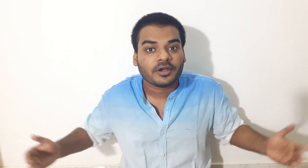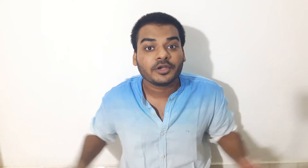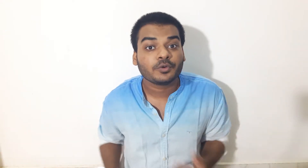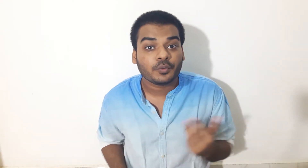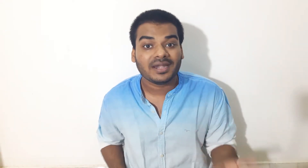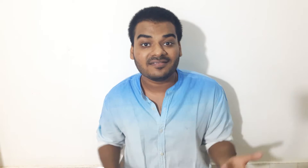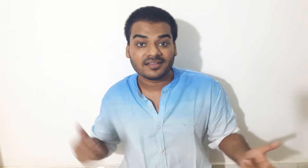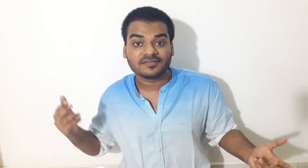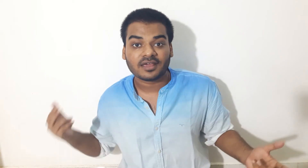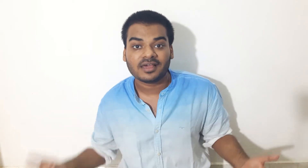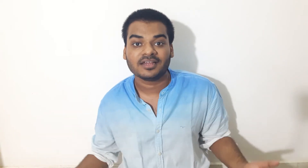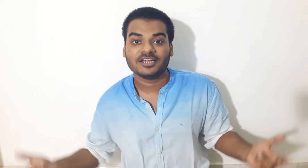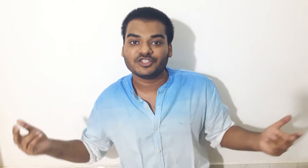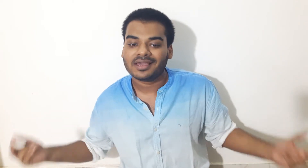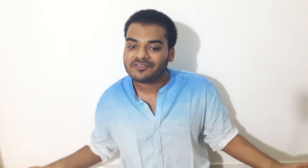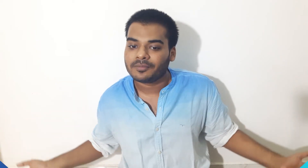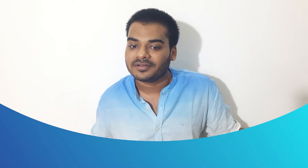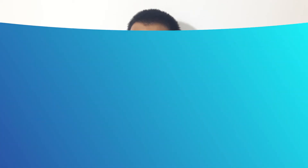to 26 English alphabets.